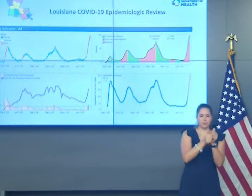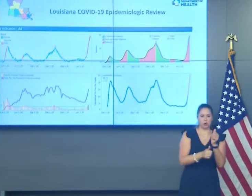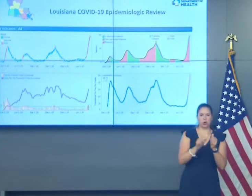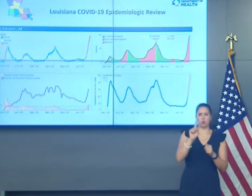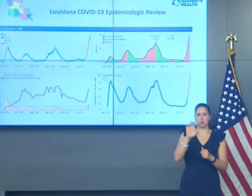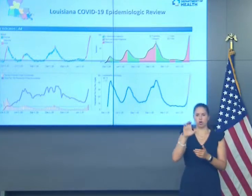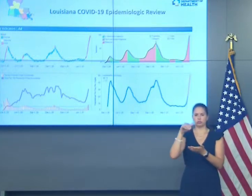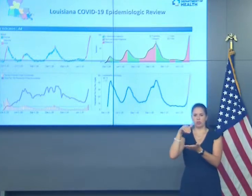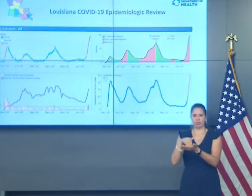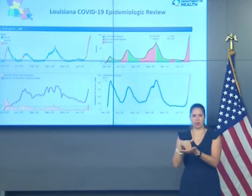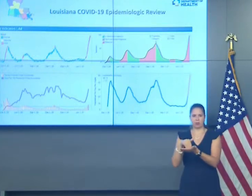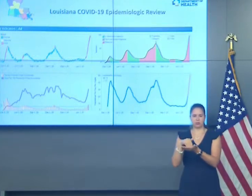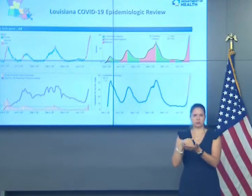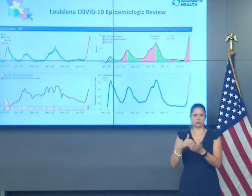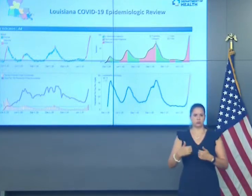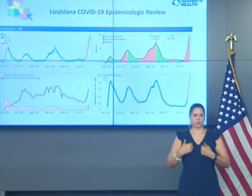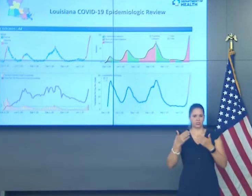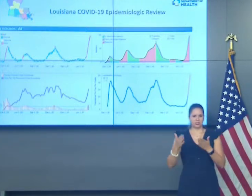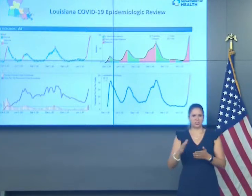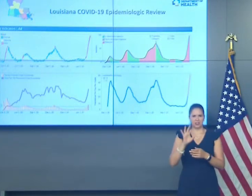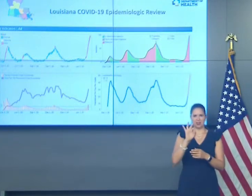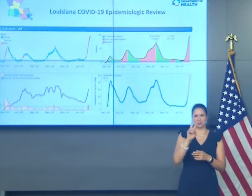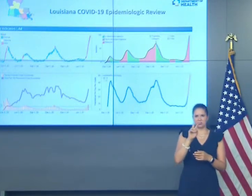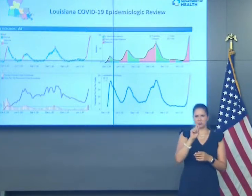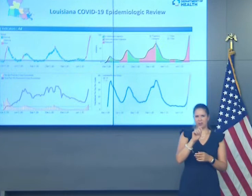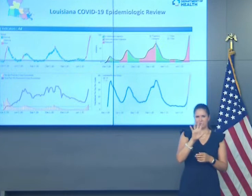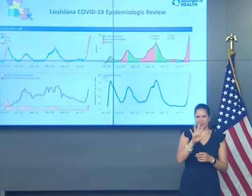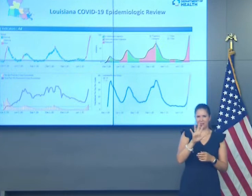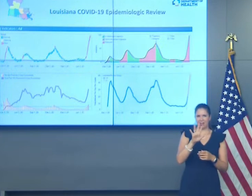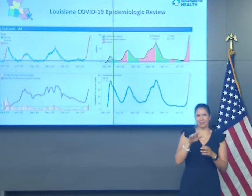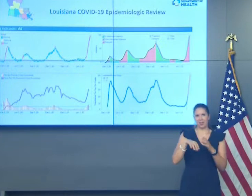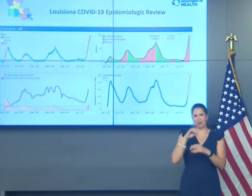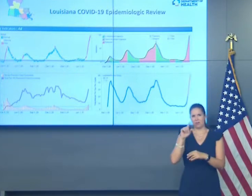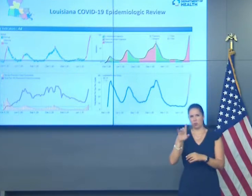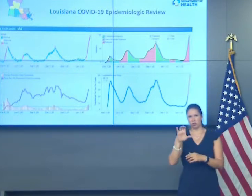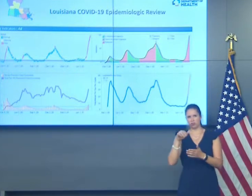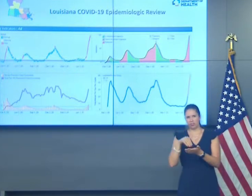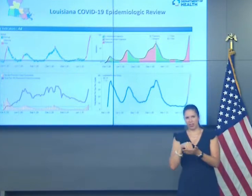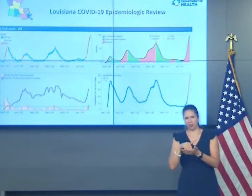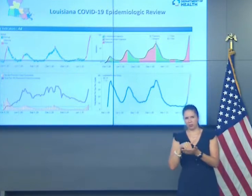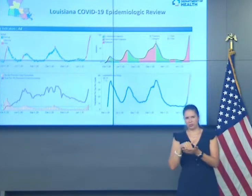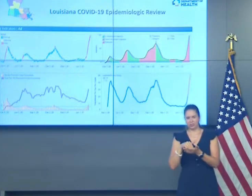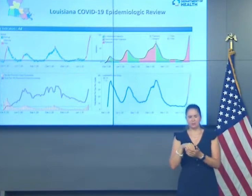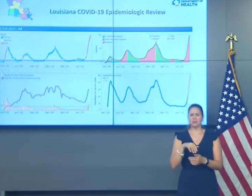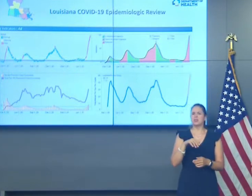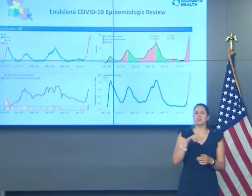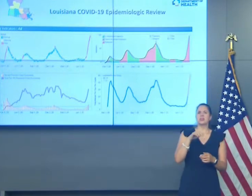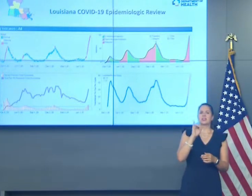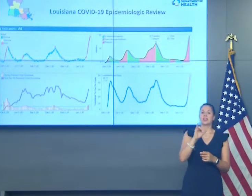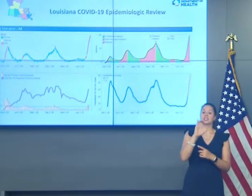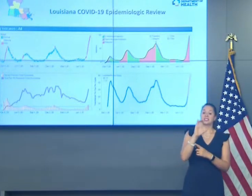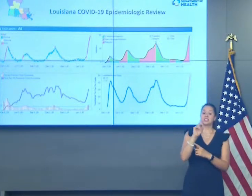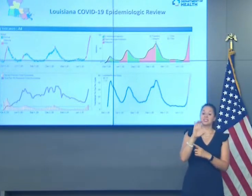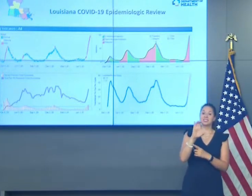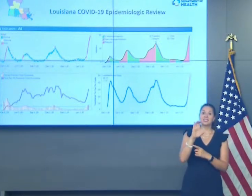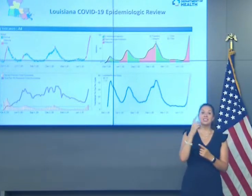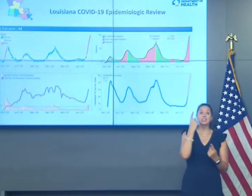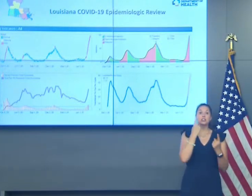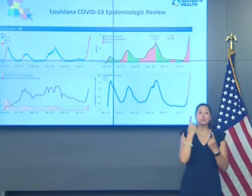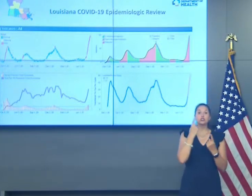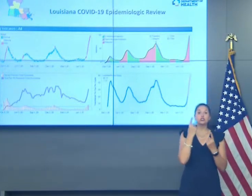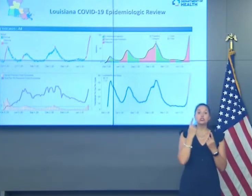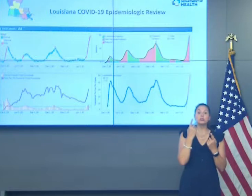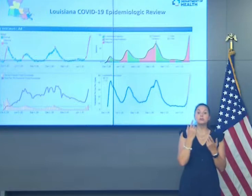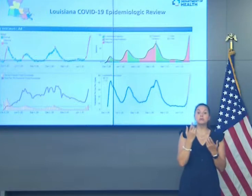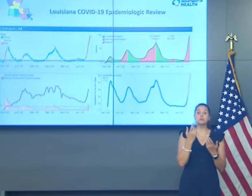100,000 residents, 92.5 or over 100,000. What the CDC considers